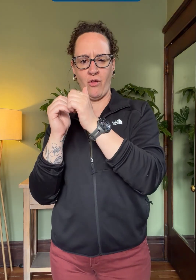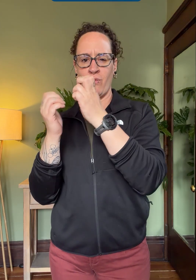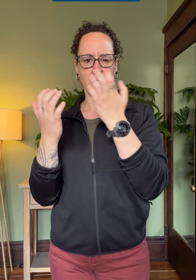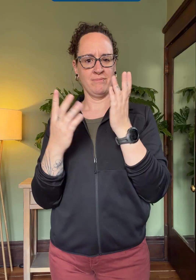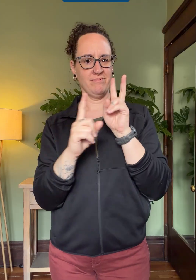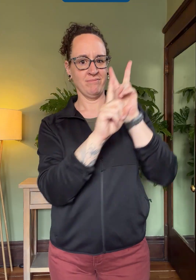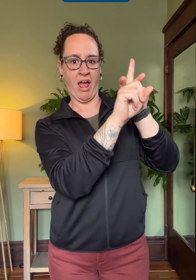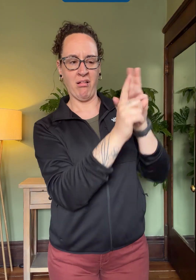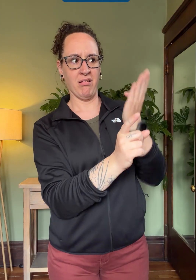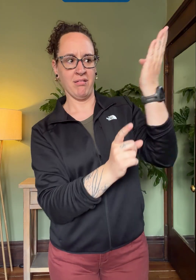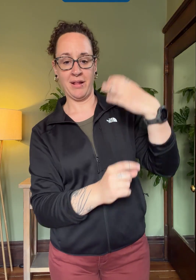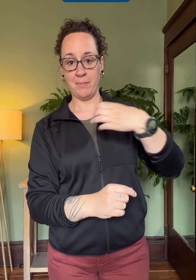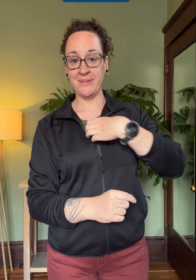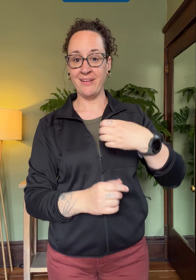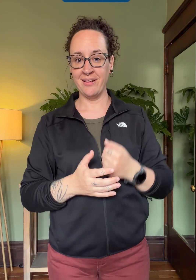how to file an appeal.